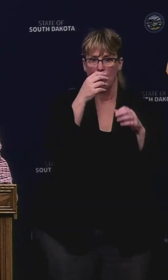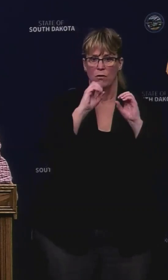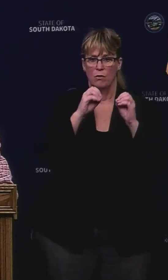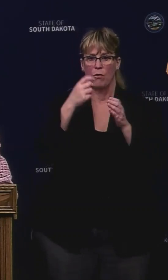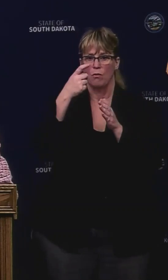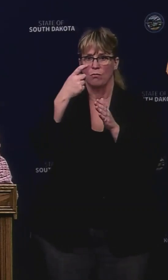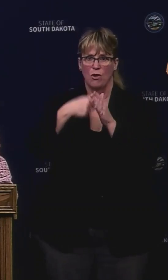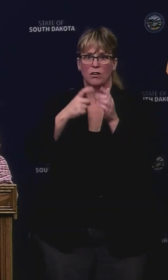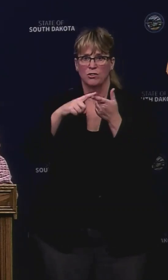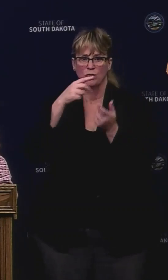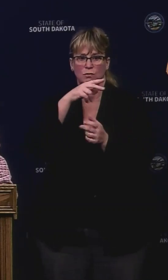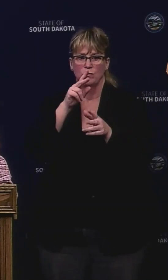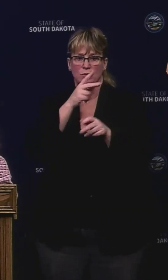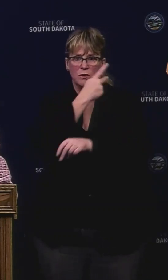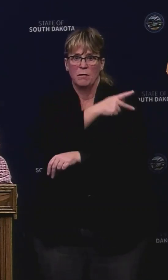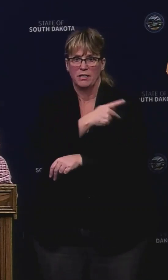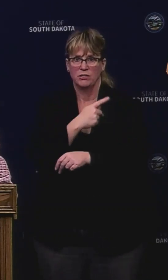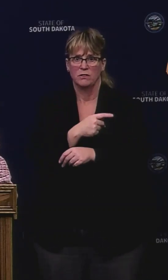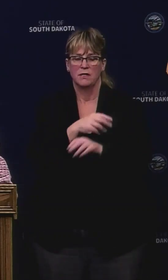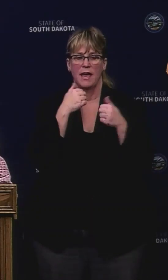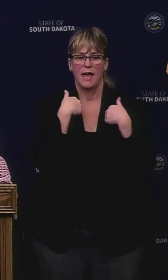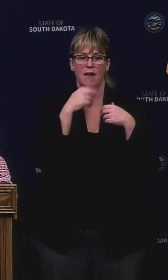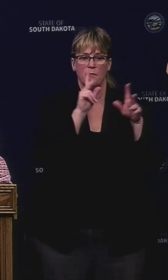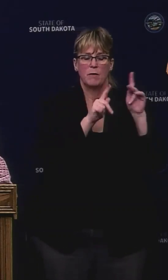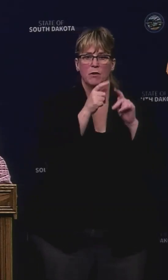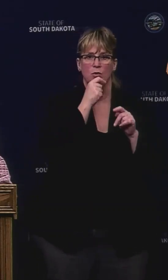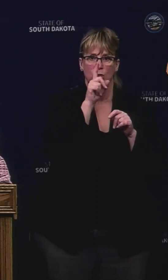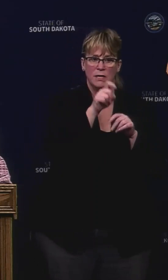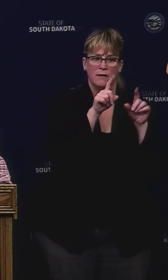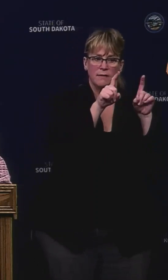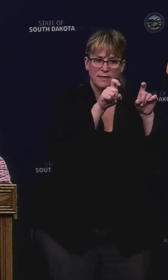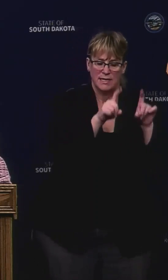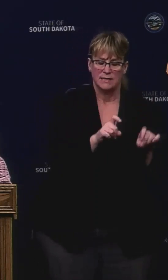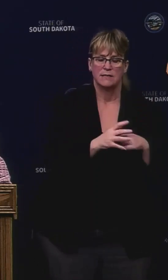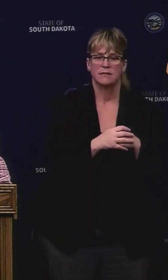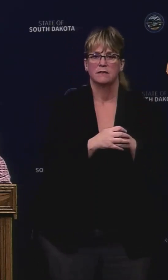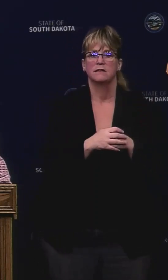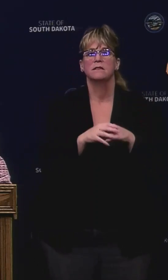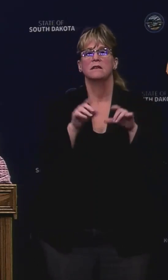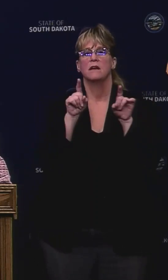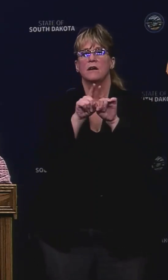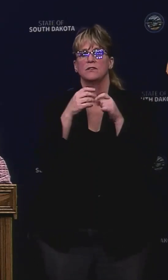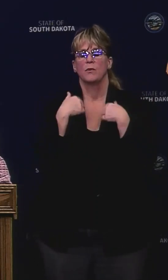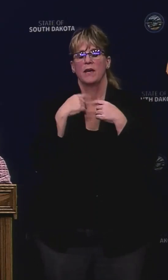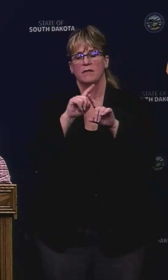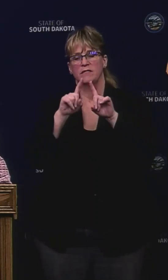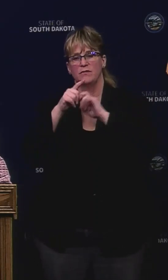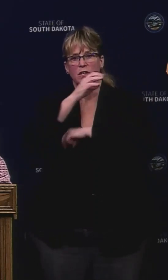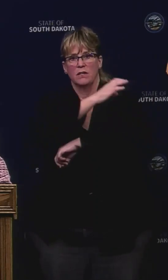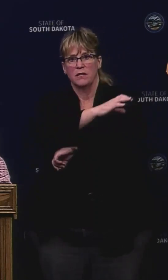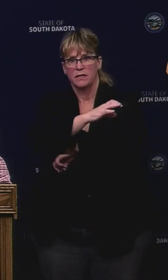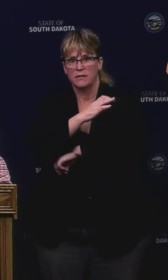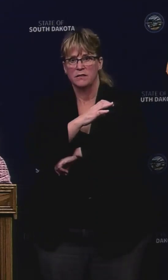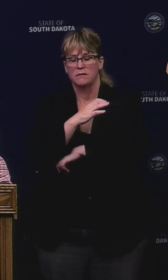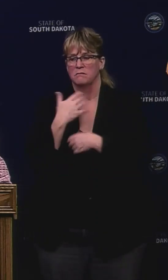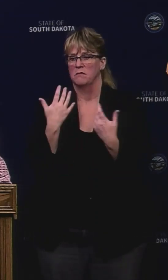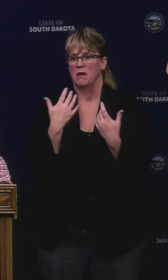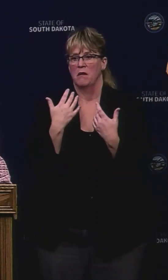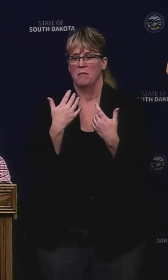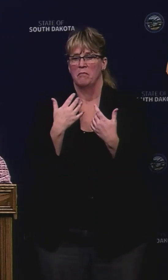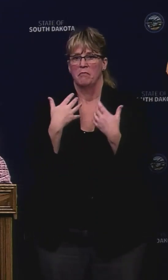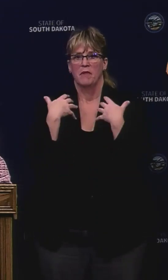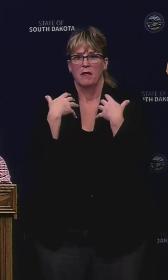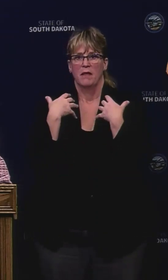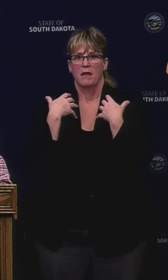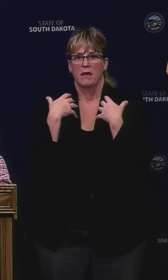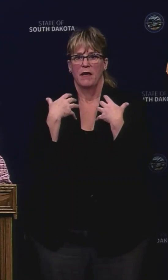of support that group of people getting the testing that they need. We also have clinics, federally qualified healthcare centers that are